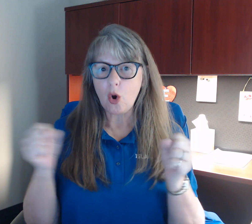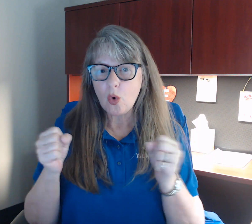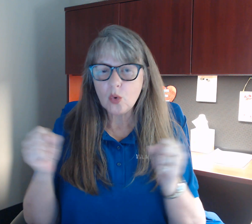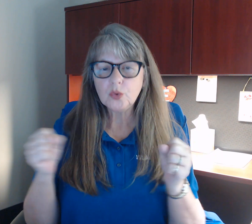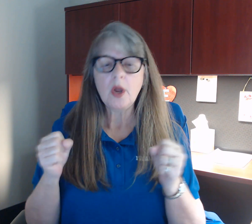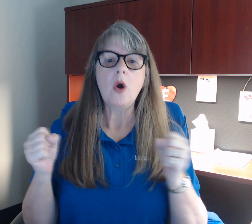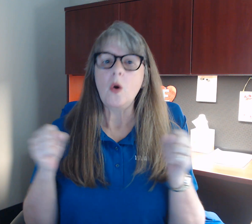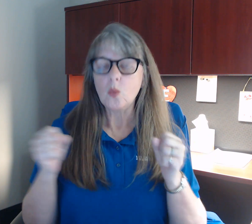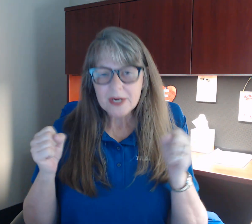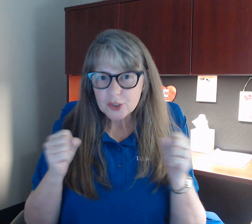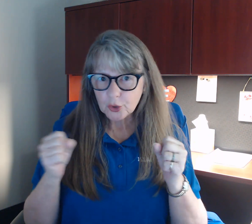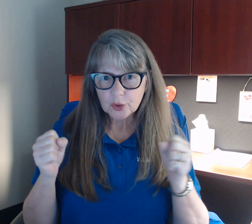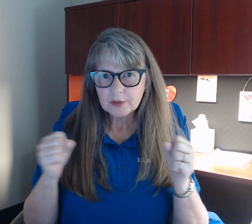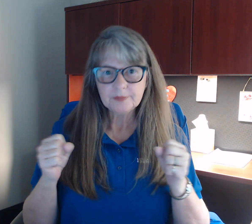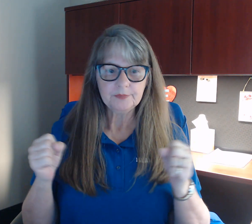Cold or winter.